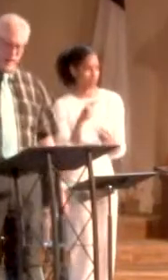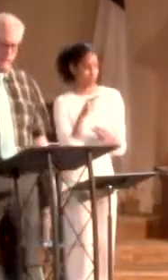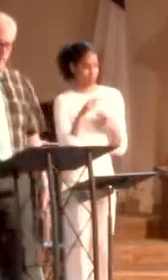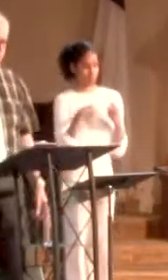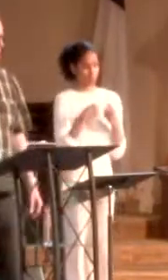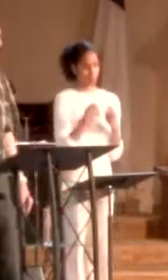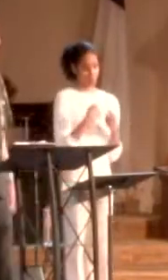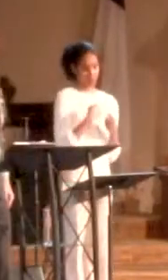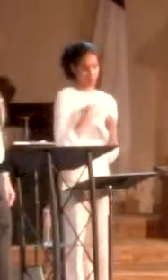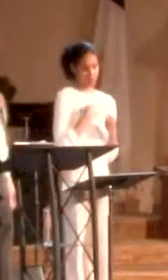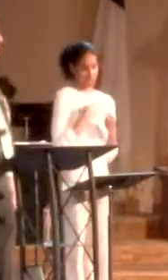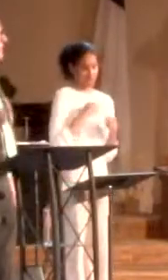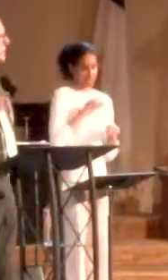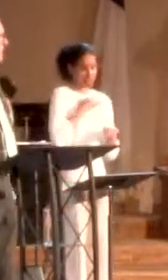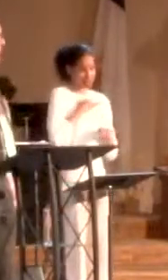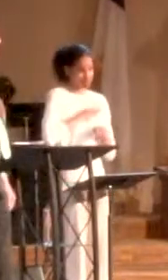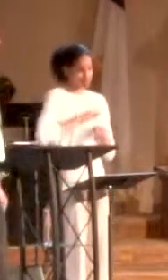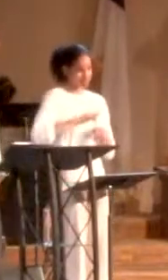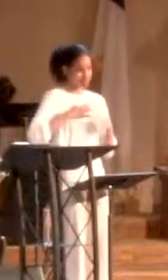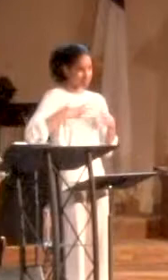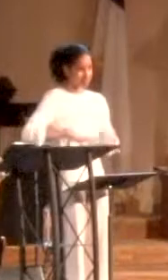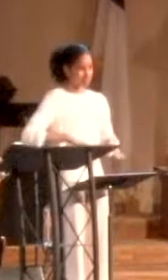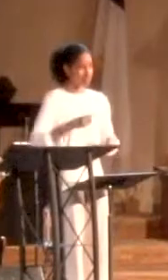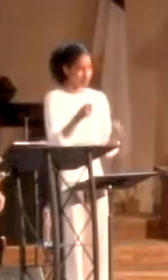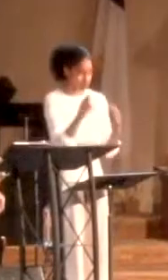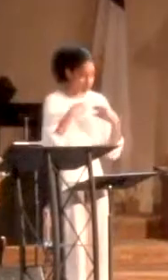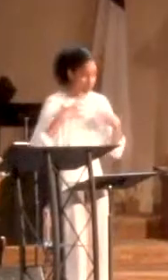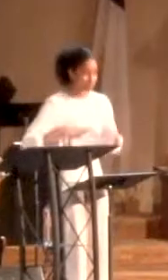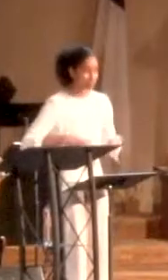you made me feel like I really belonged."